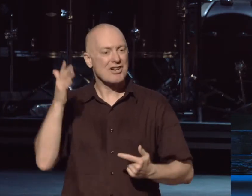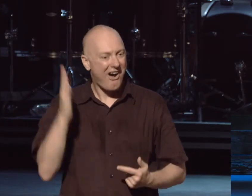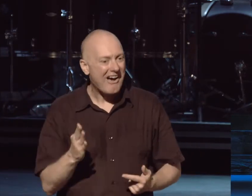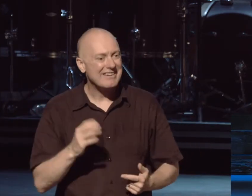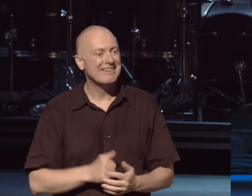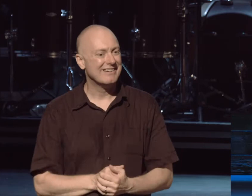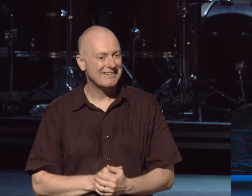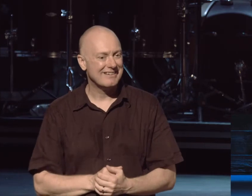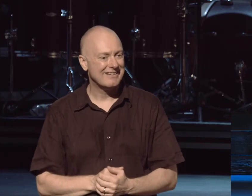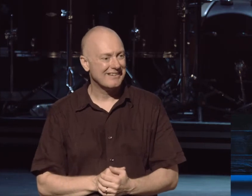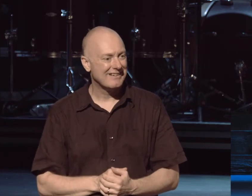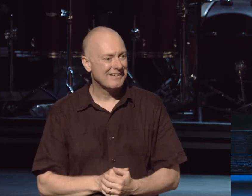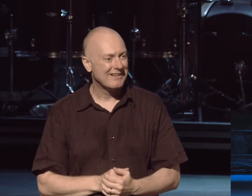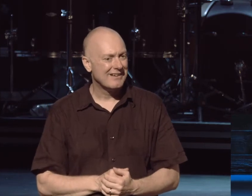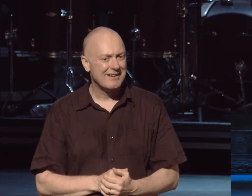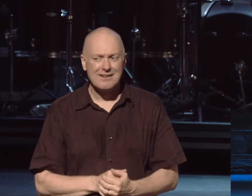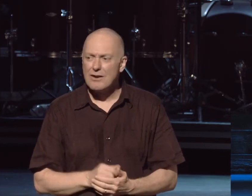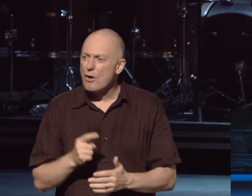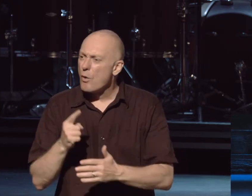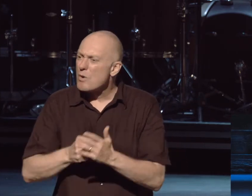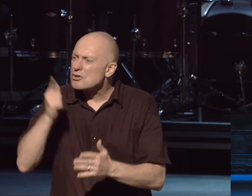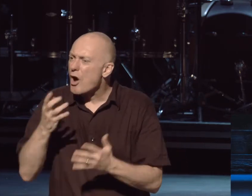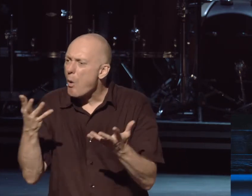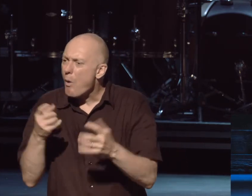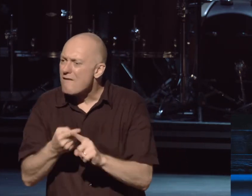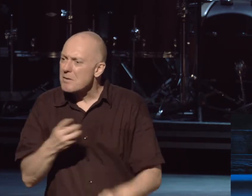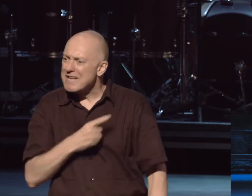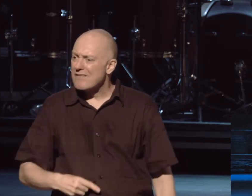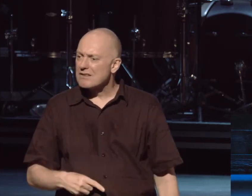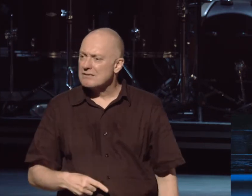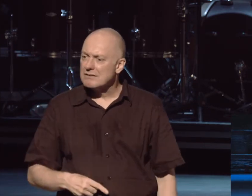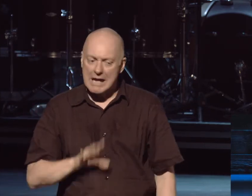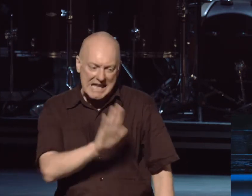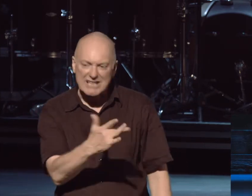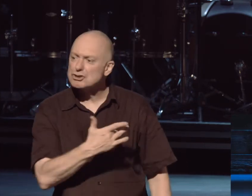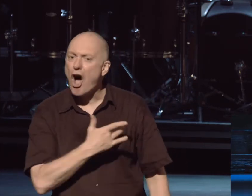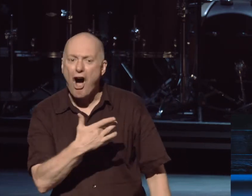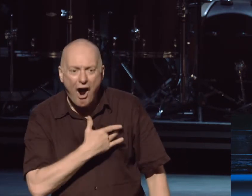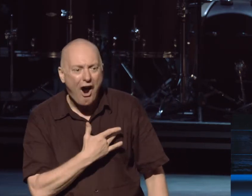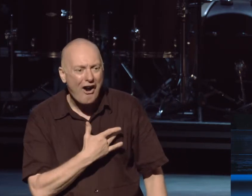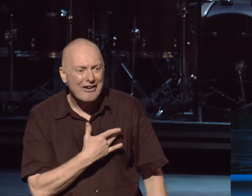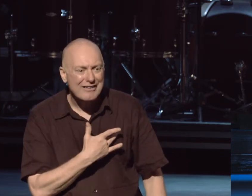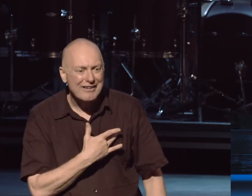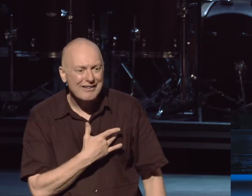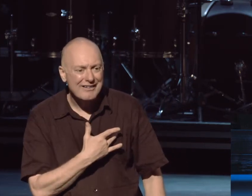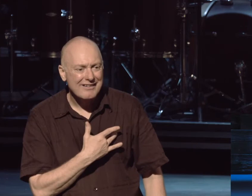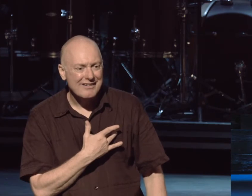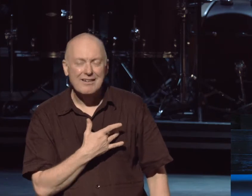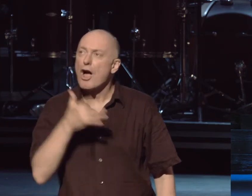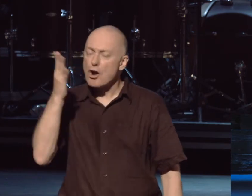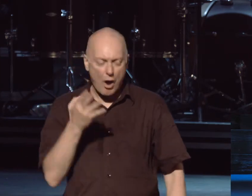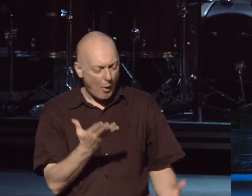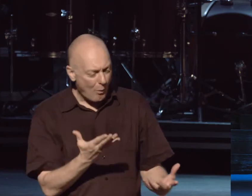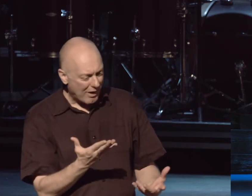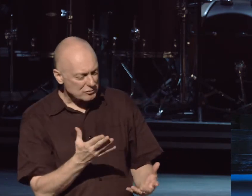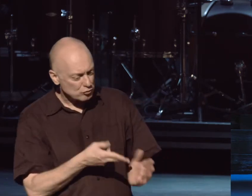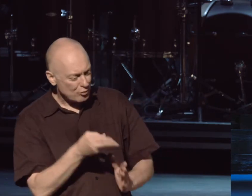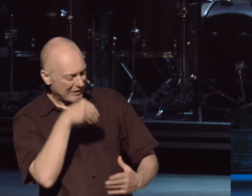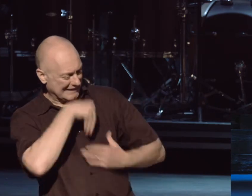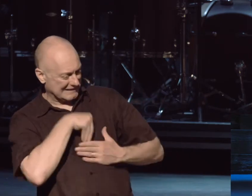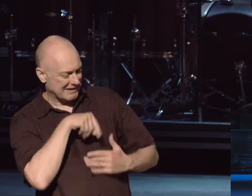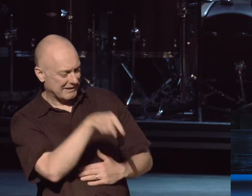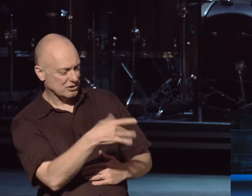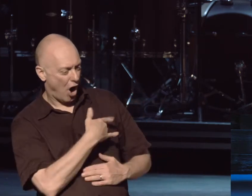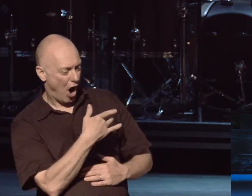What does God want from David? He wants his heart. He delights in truth in the inward being. He delights in wisdom in